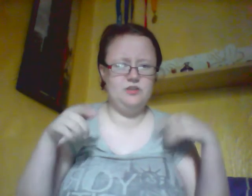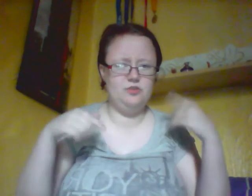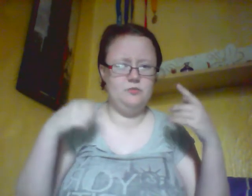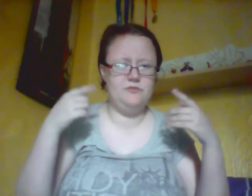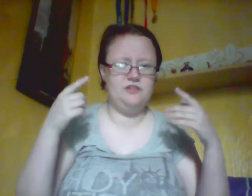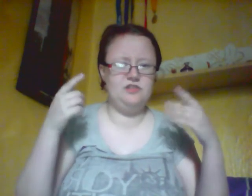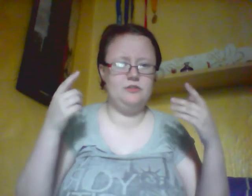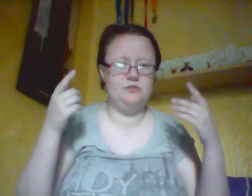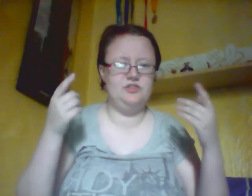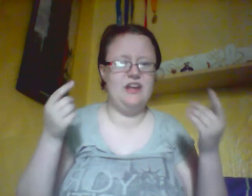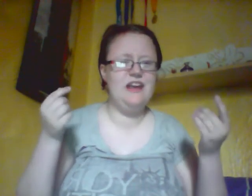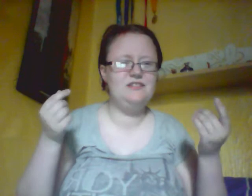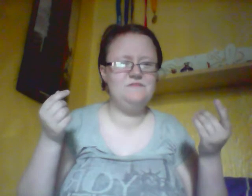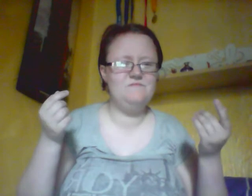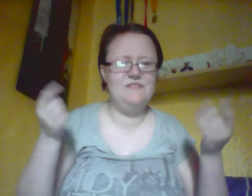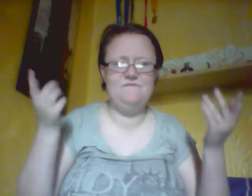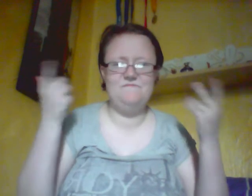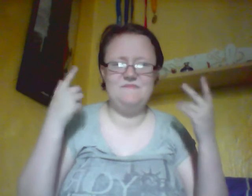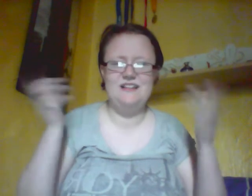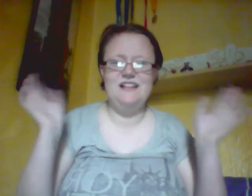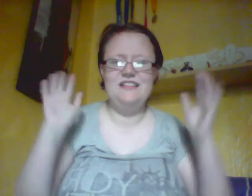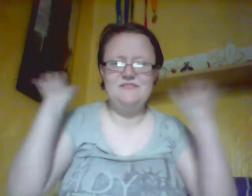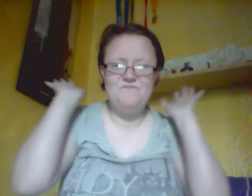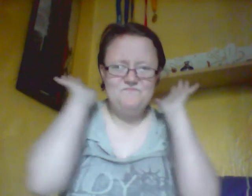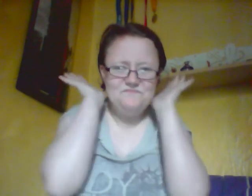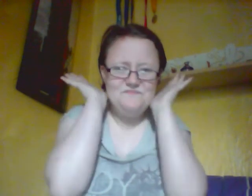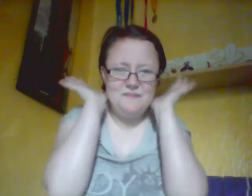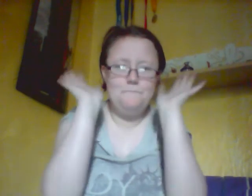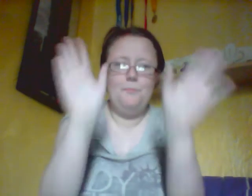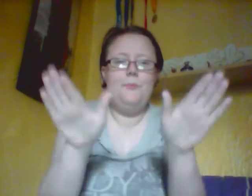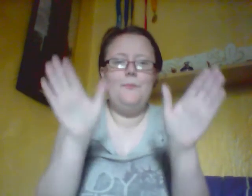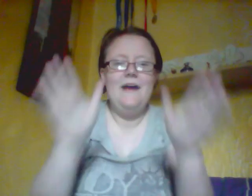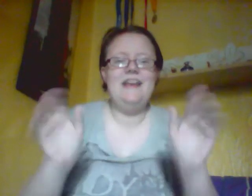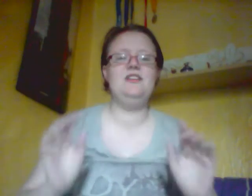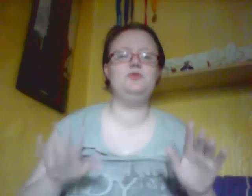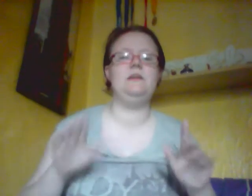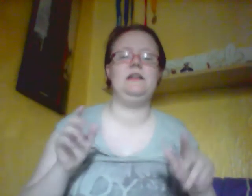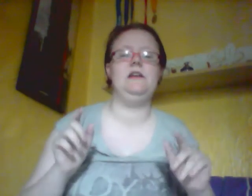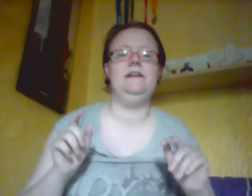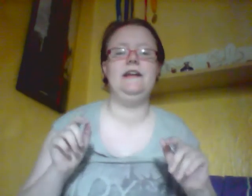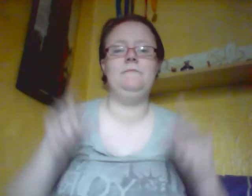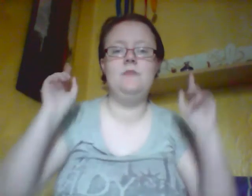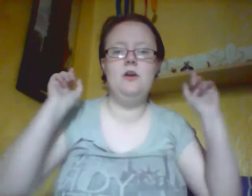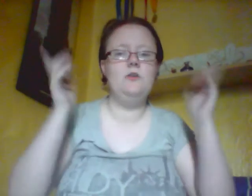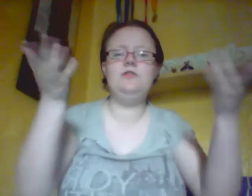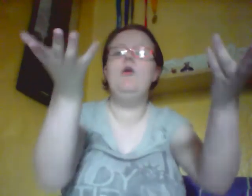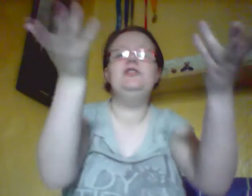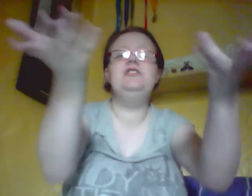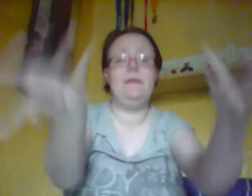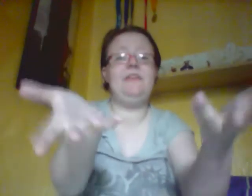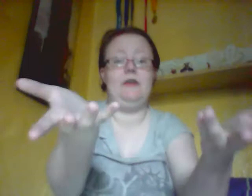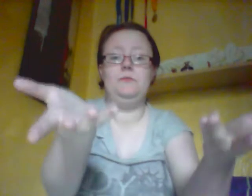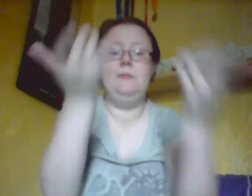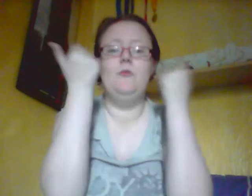John would think Sherlock was dead. At least I'm pretty sure that's how he did it. Just watch the Empty House, people.